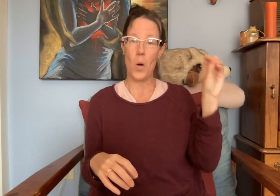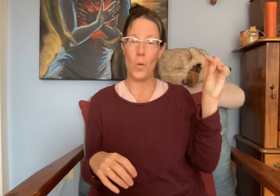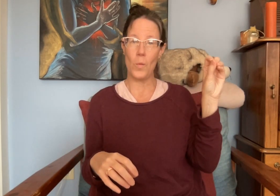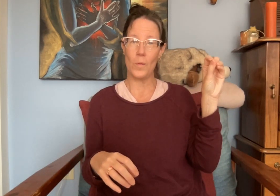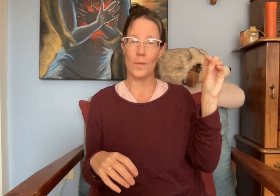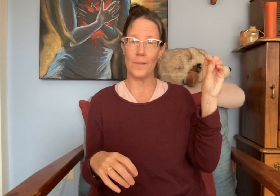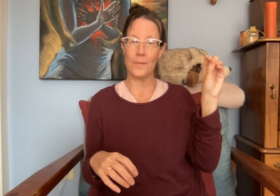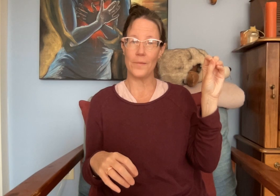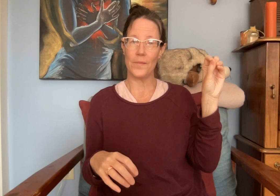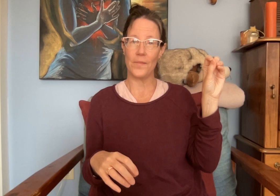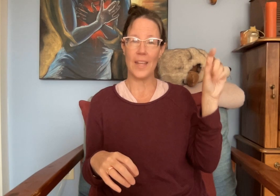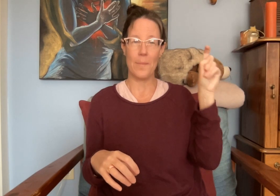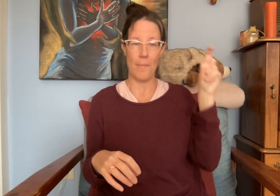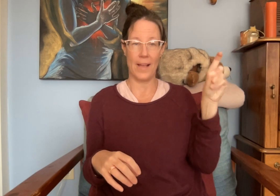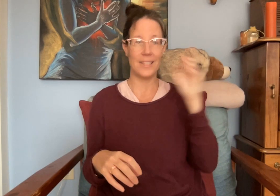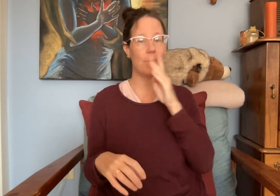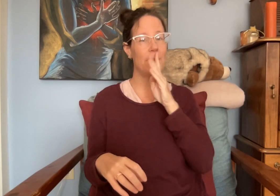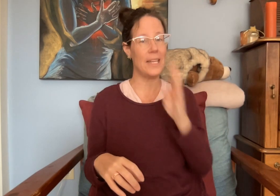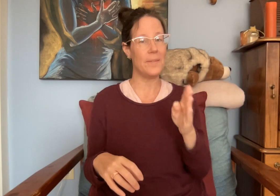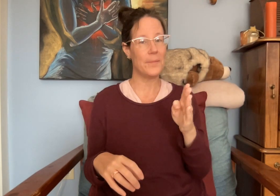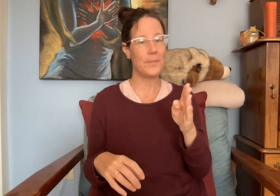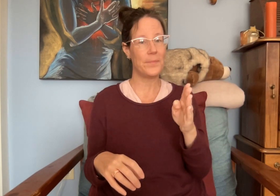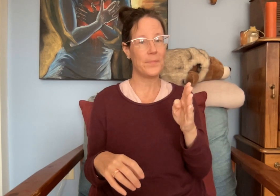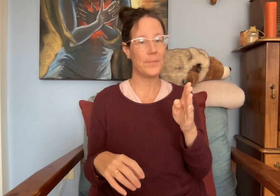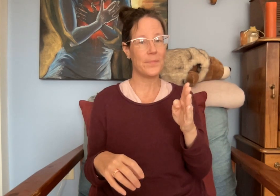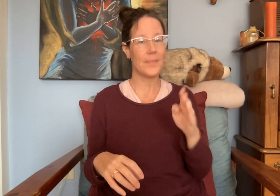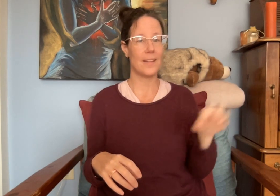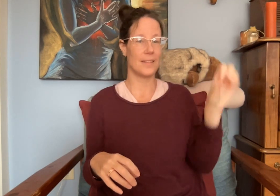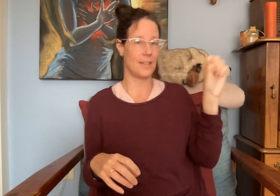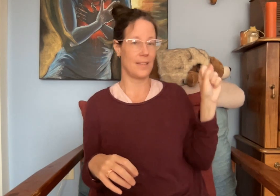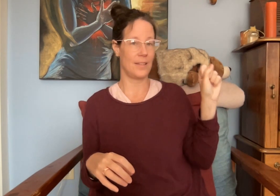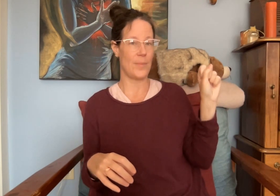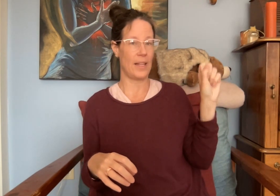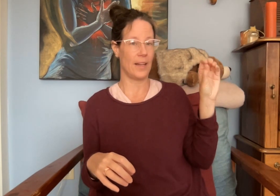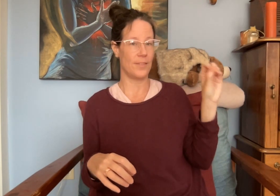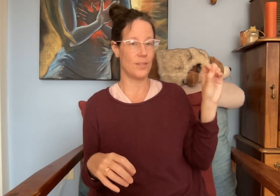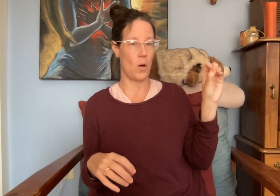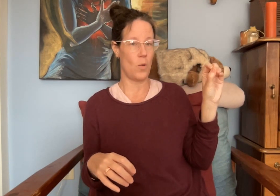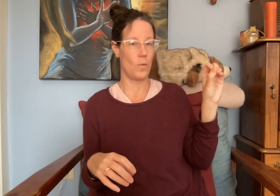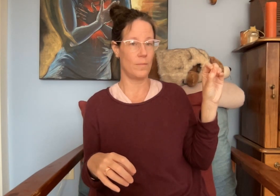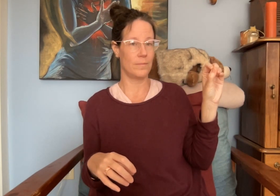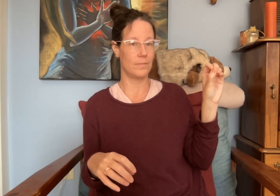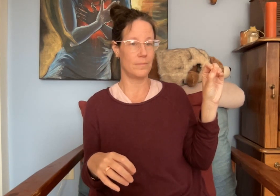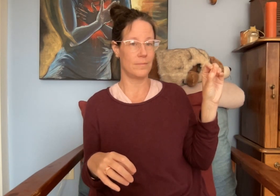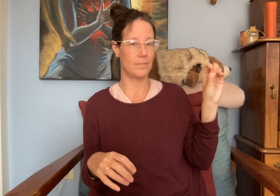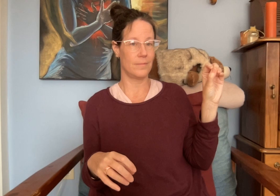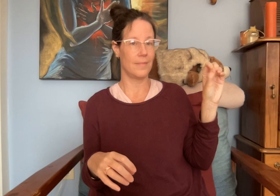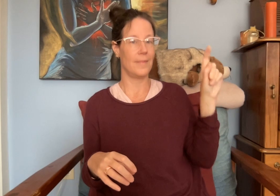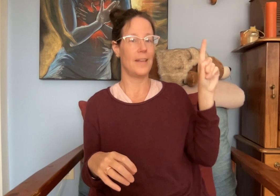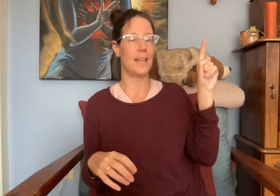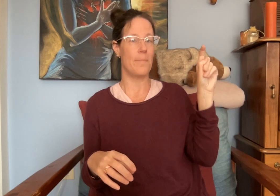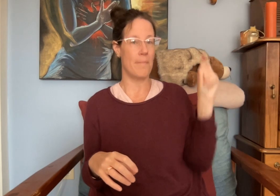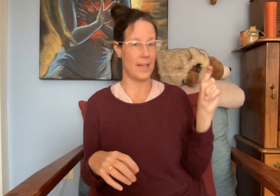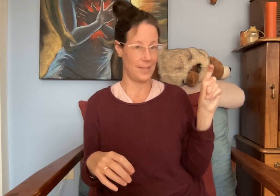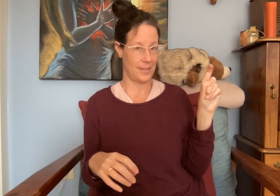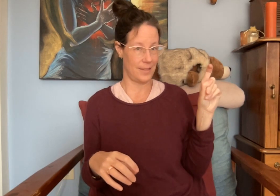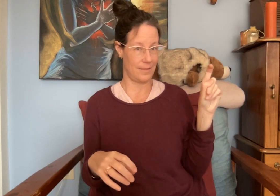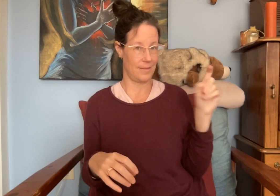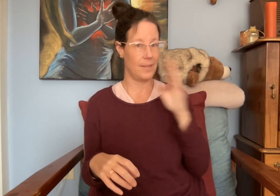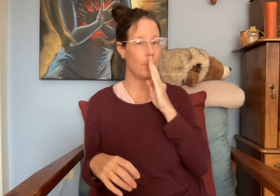So it must be. This is the spelling of so. It must